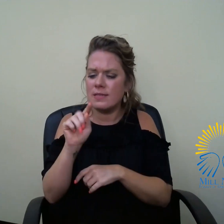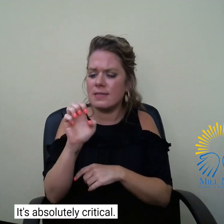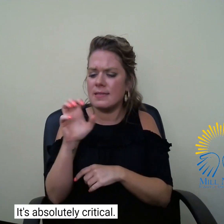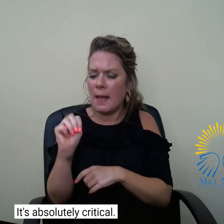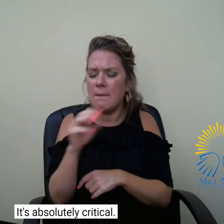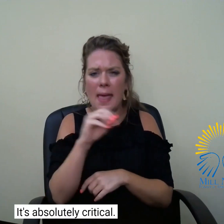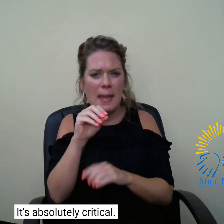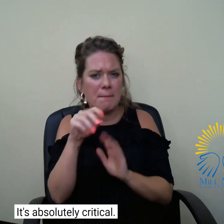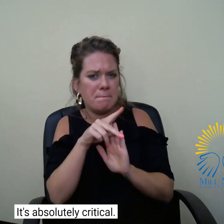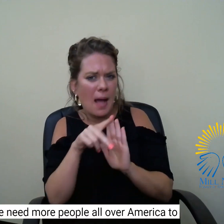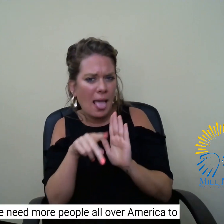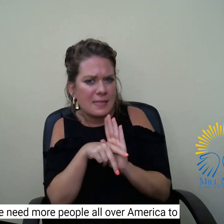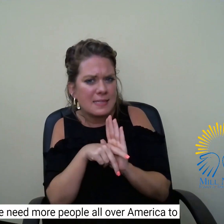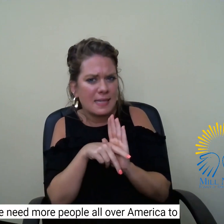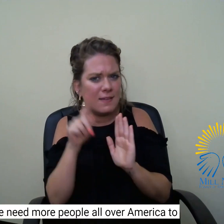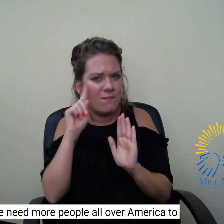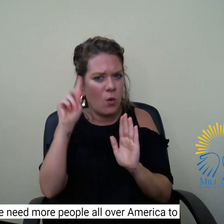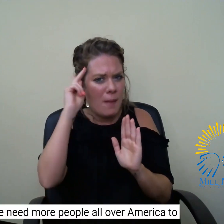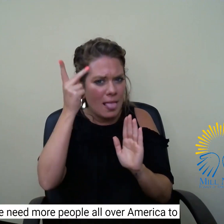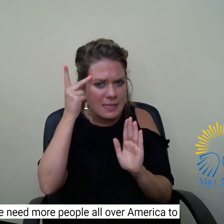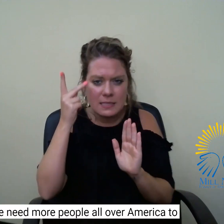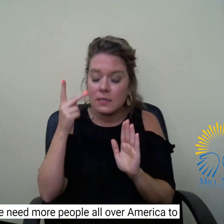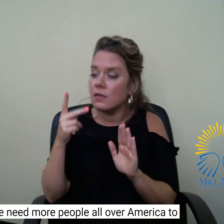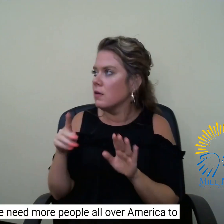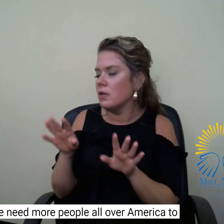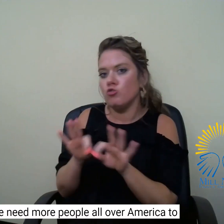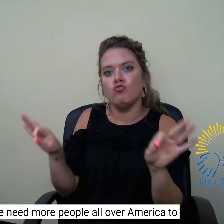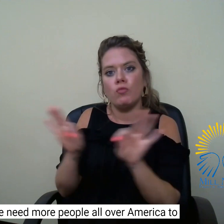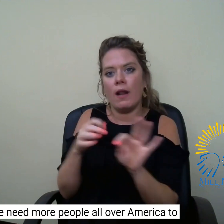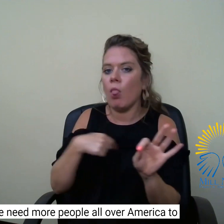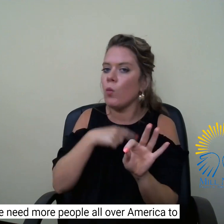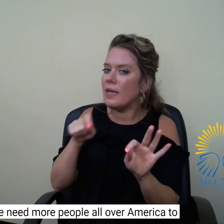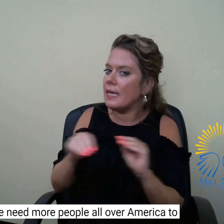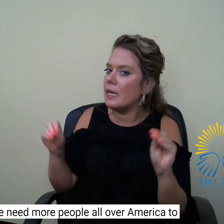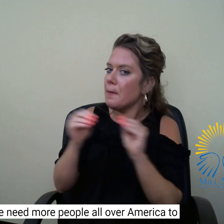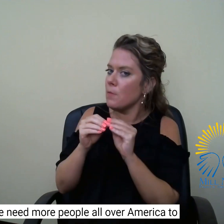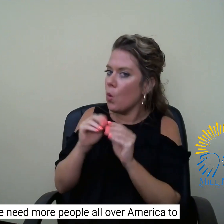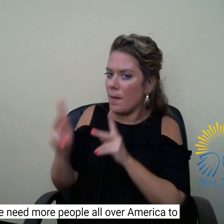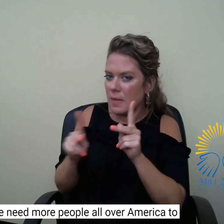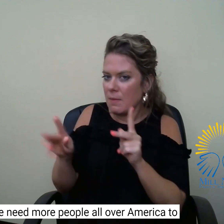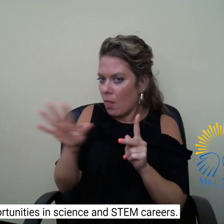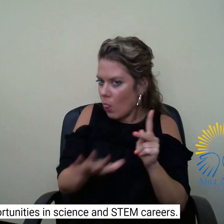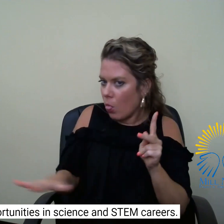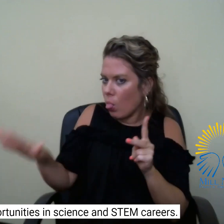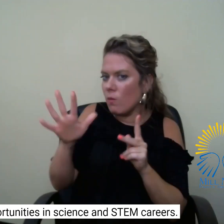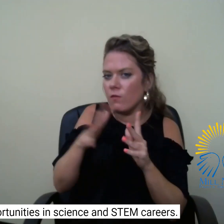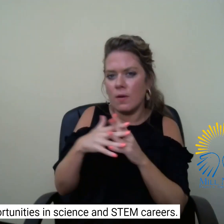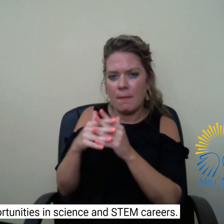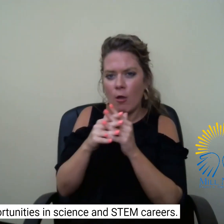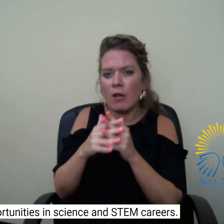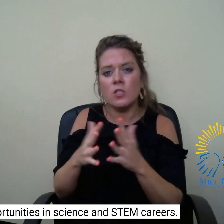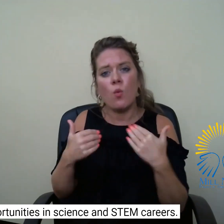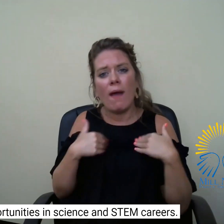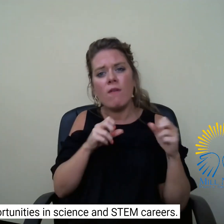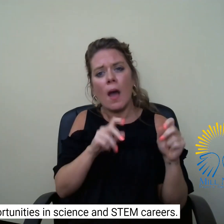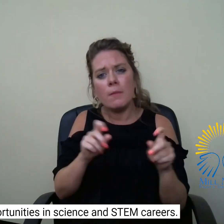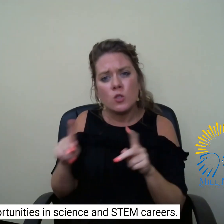It's absolutely critical. I mean, we need more people all over America to have opportunities in science and